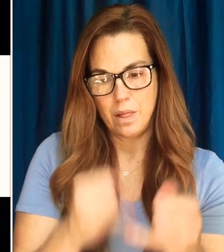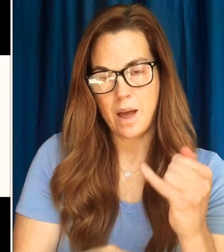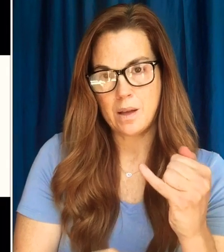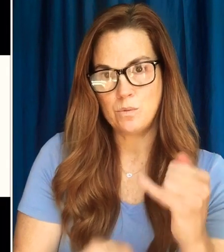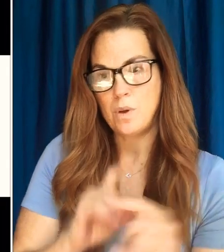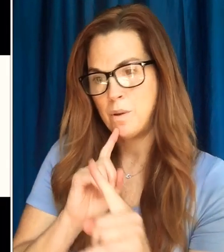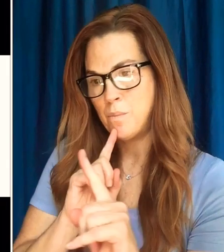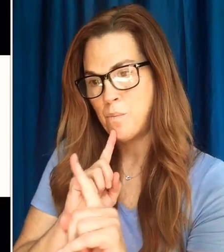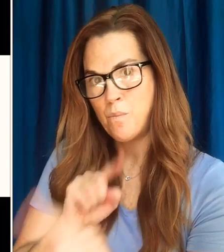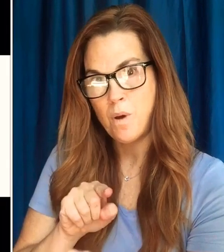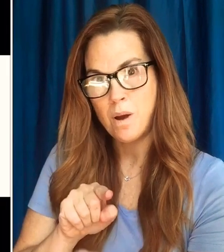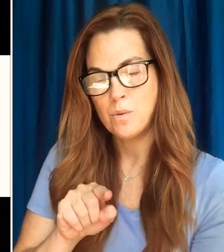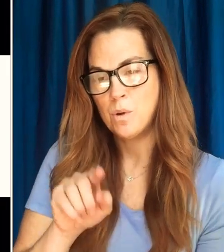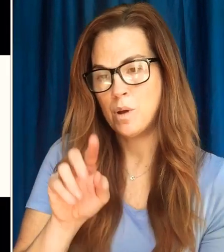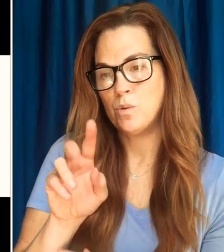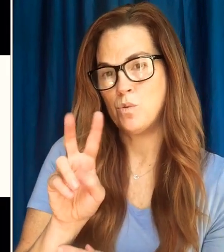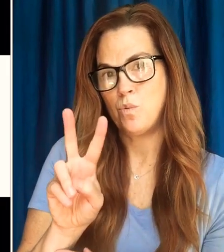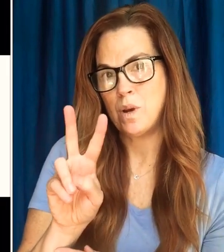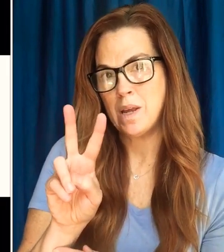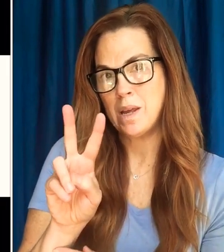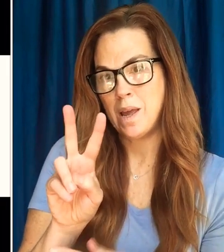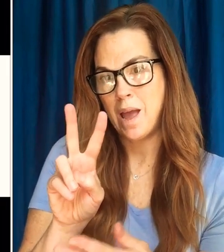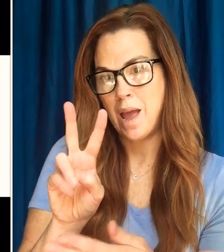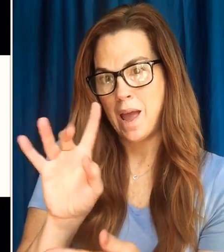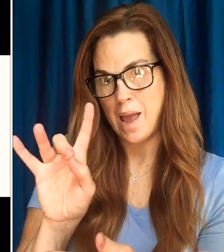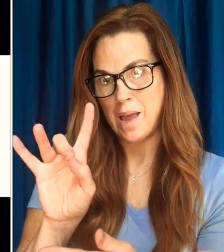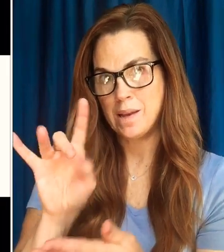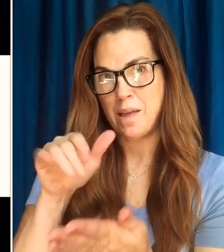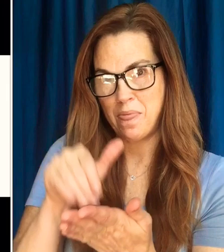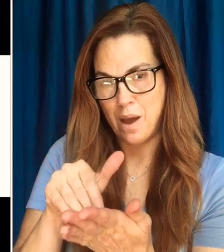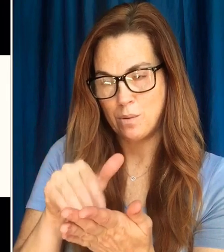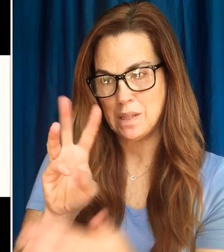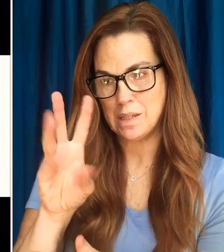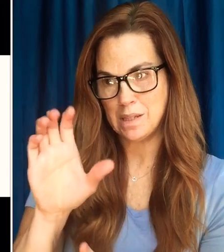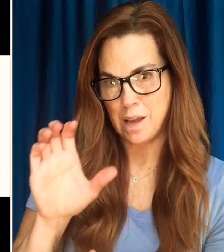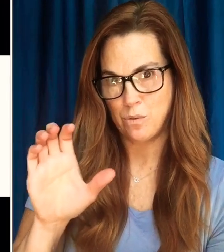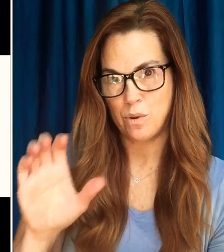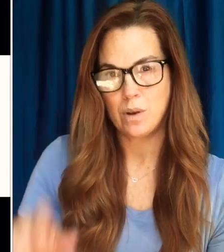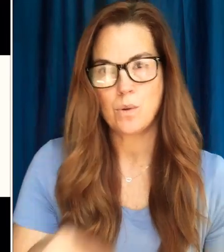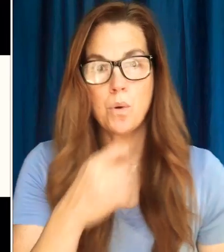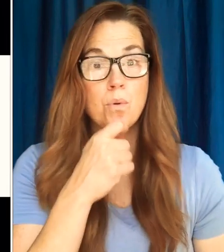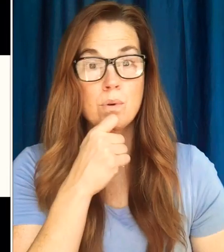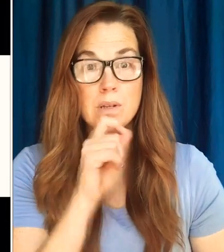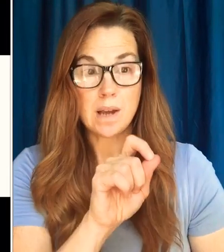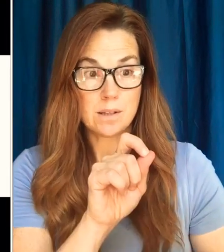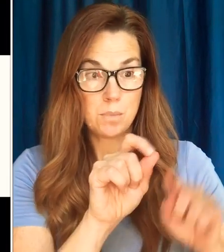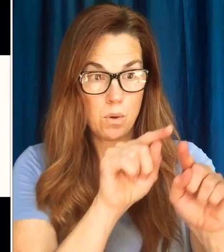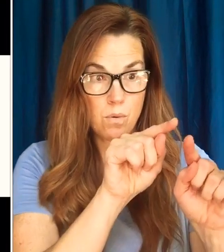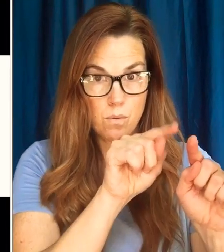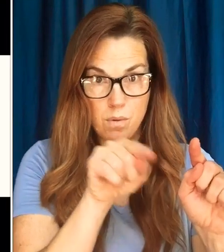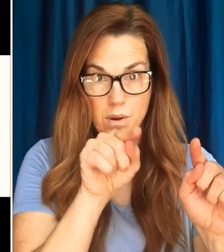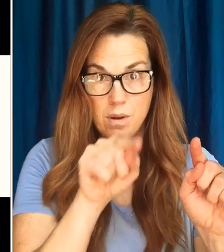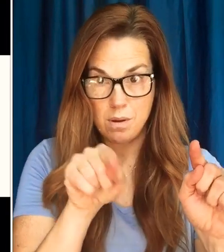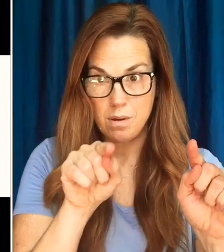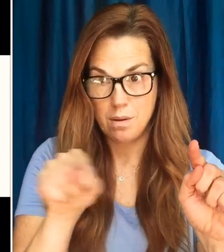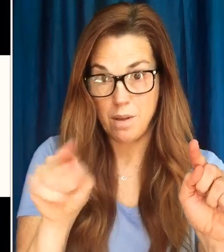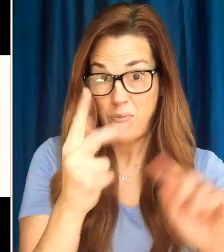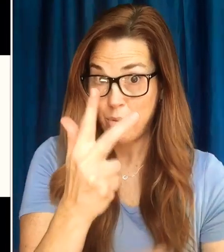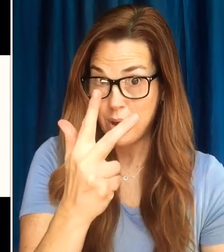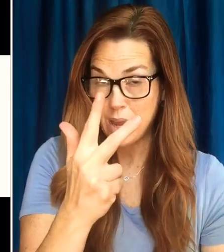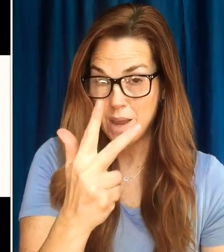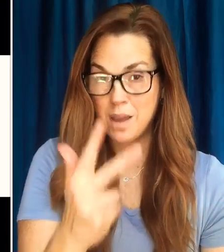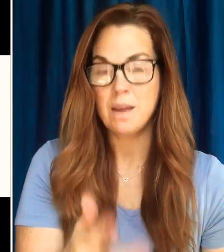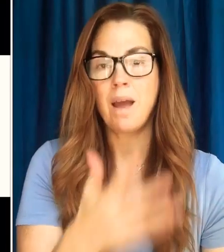28,600. The decimal had shifted 3 places, and there were 3 zeros in the power of 10.